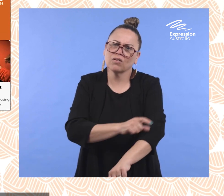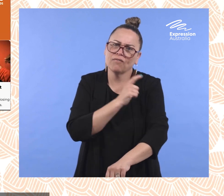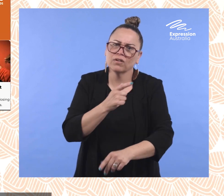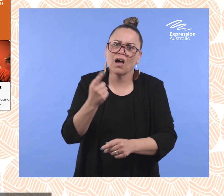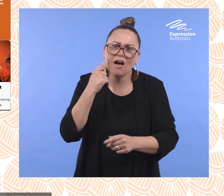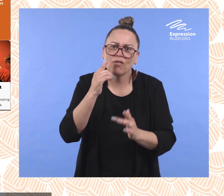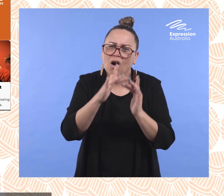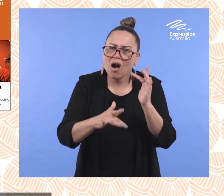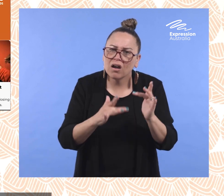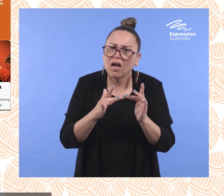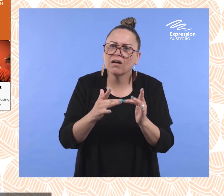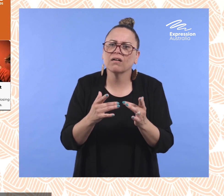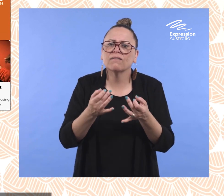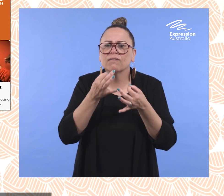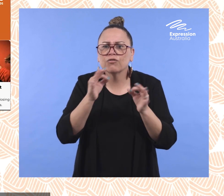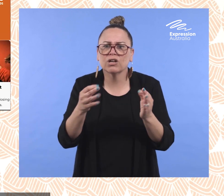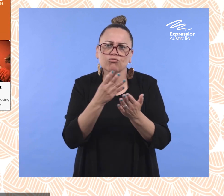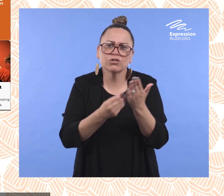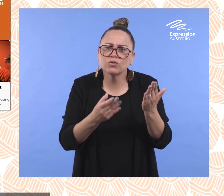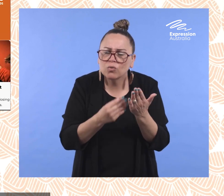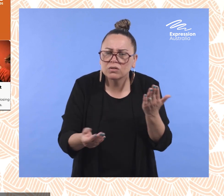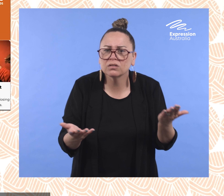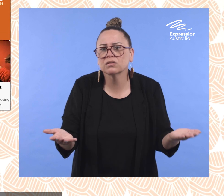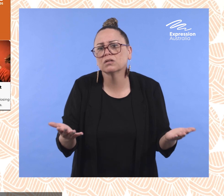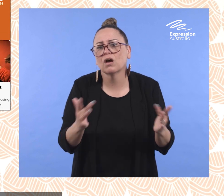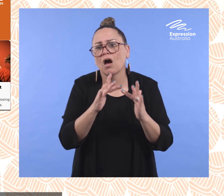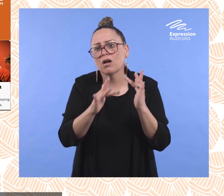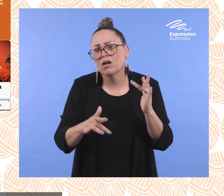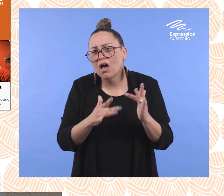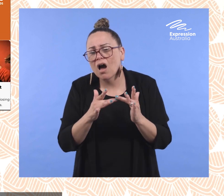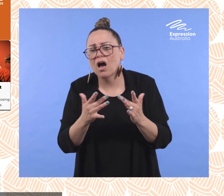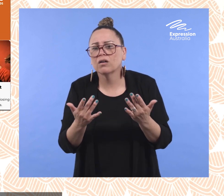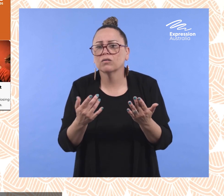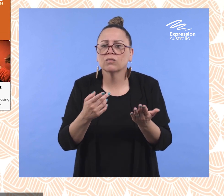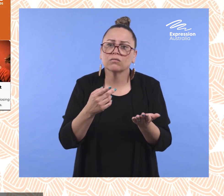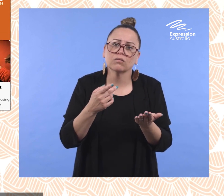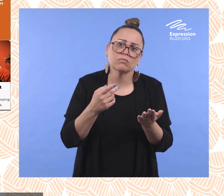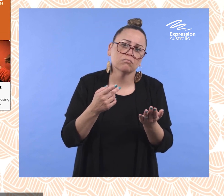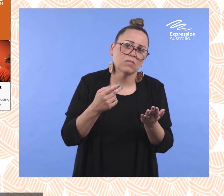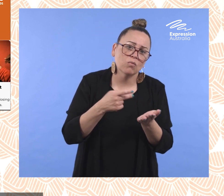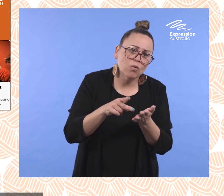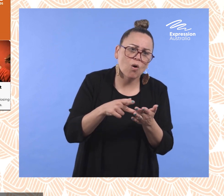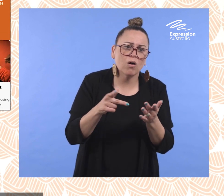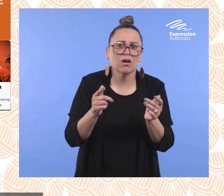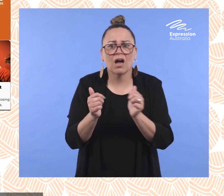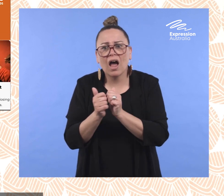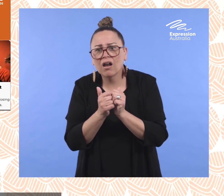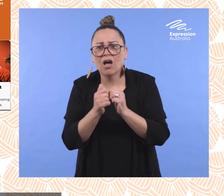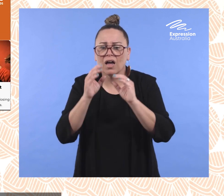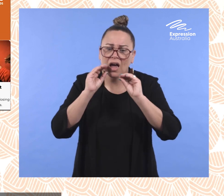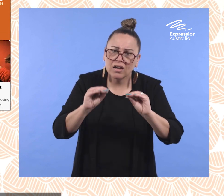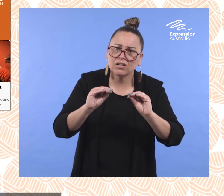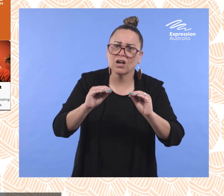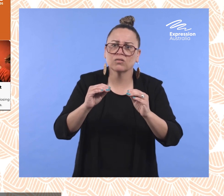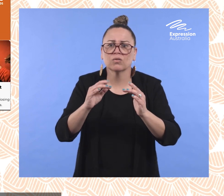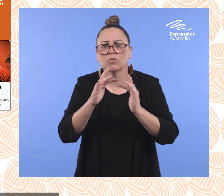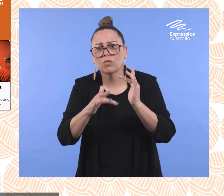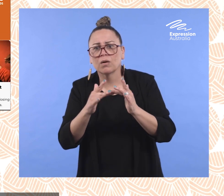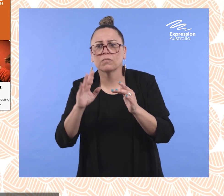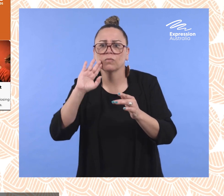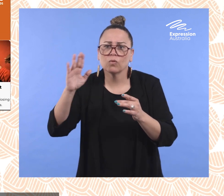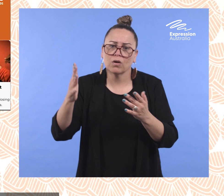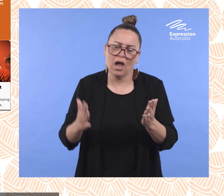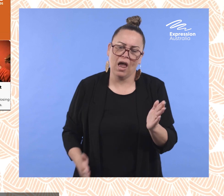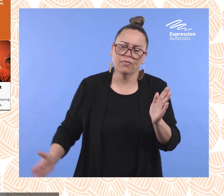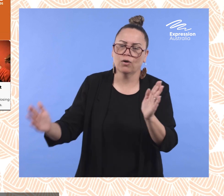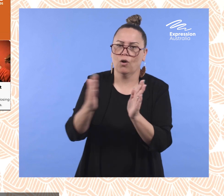jump online for our free resources. There's the online privilege walk. There's free online ally training in a webinar, and there's our